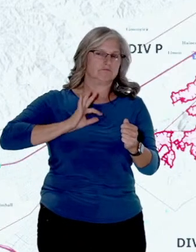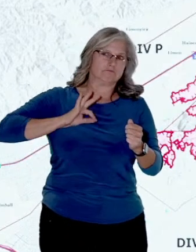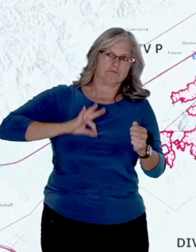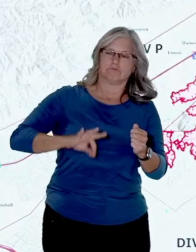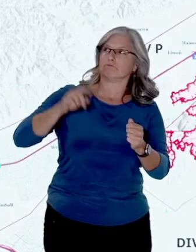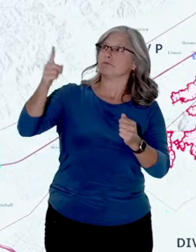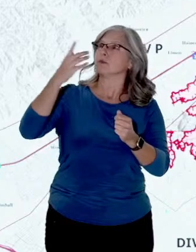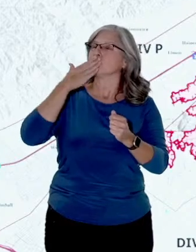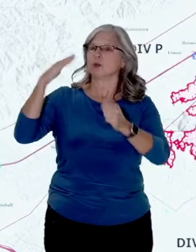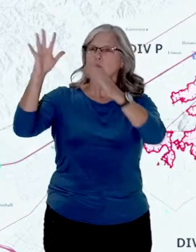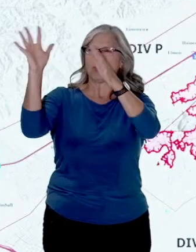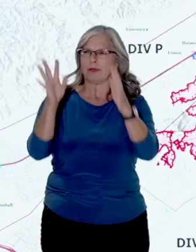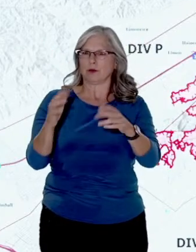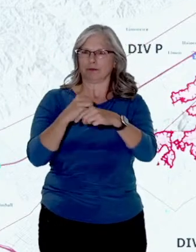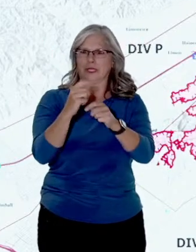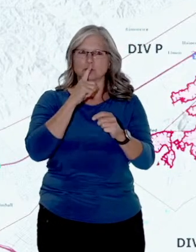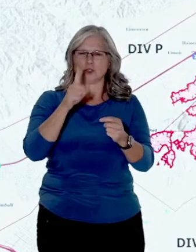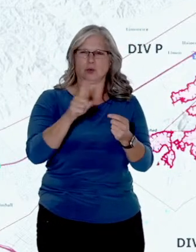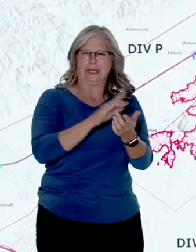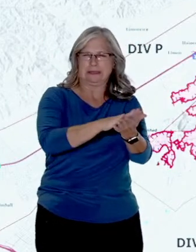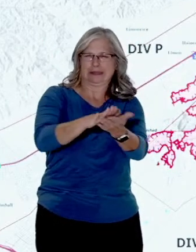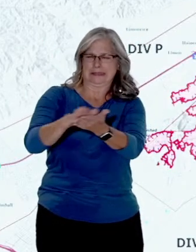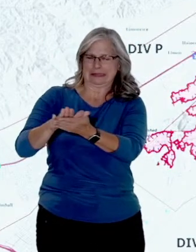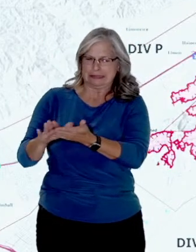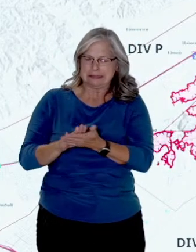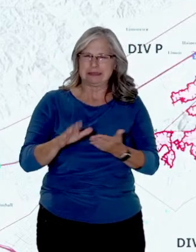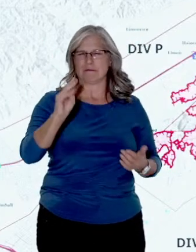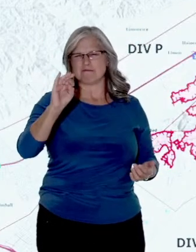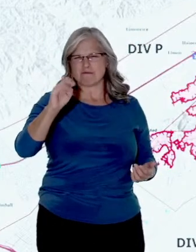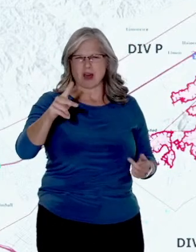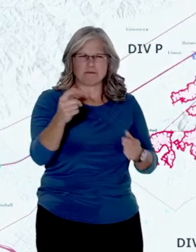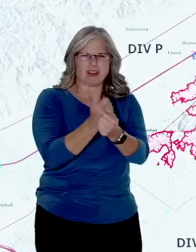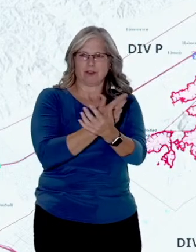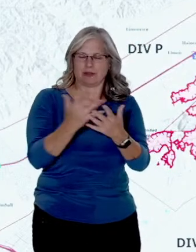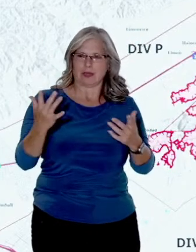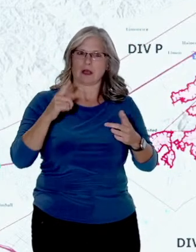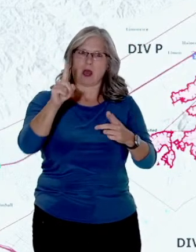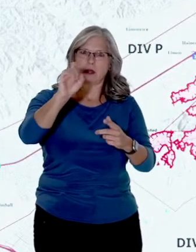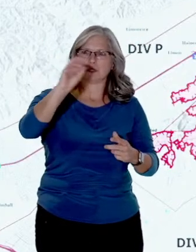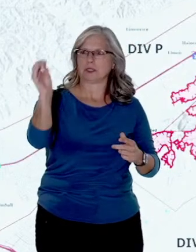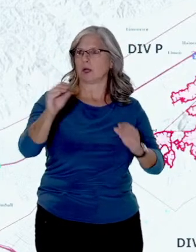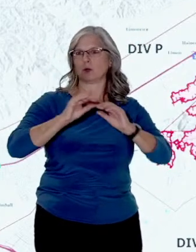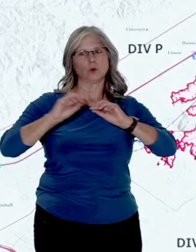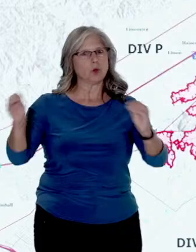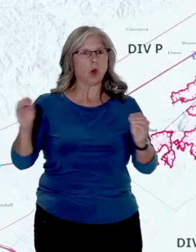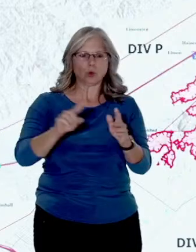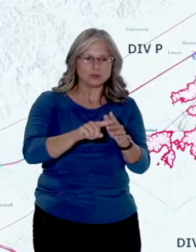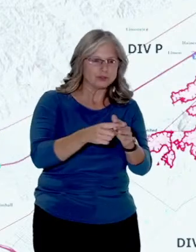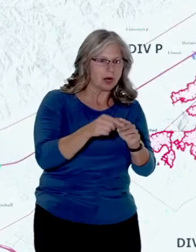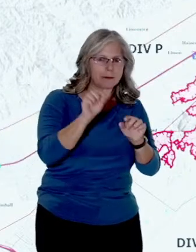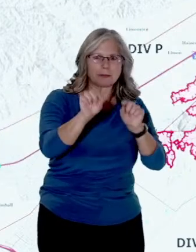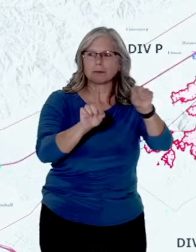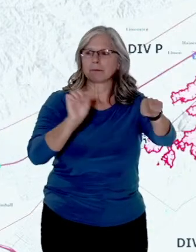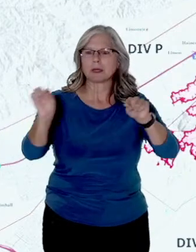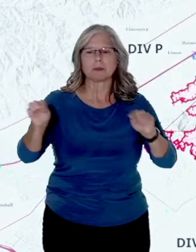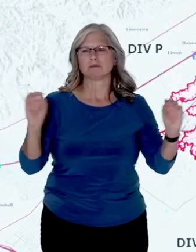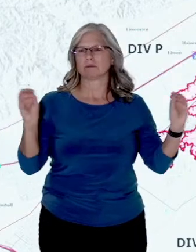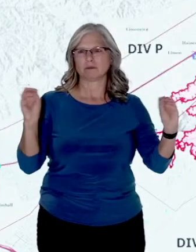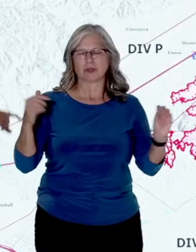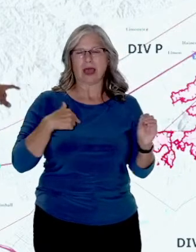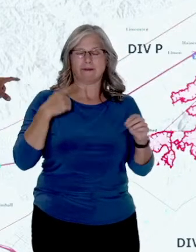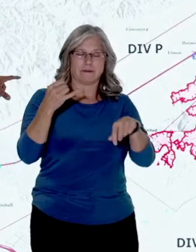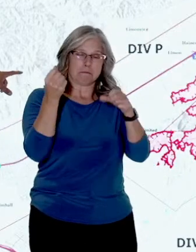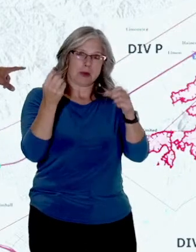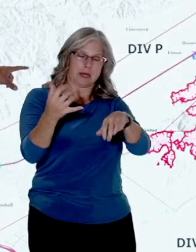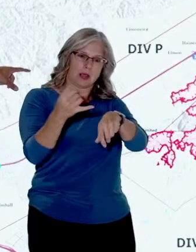having to get in there and make sure we're mopping everything up as 100% as we can, so we're not going to have any secondary starts. There's tons of islands of fuel. This